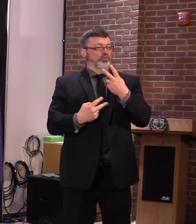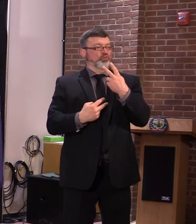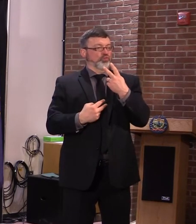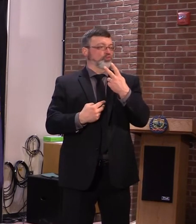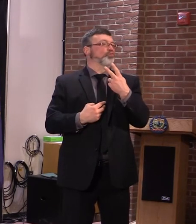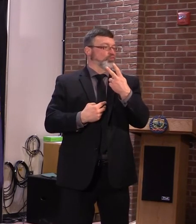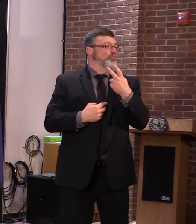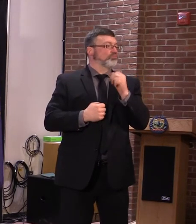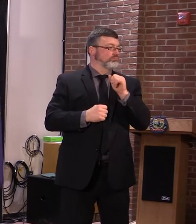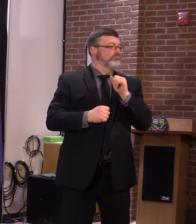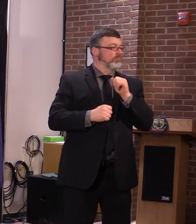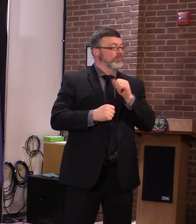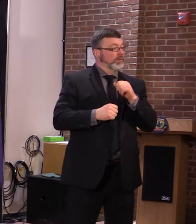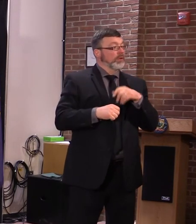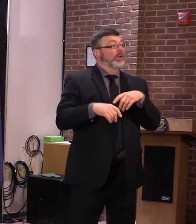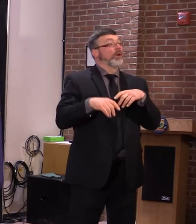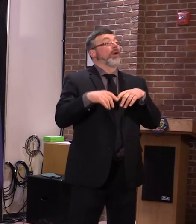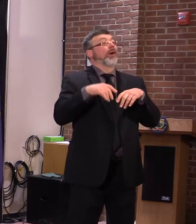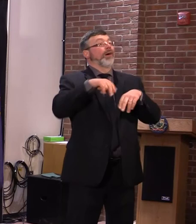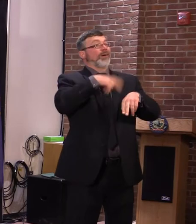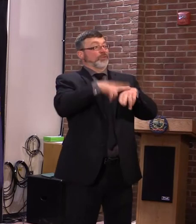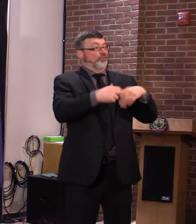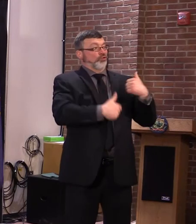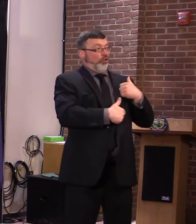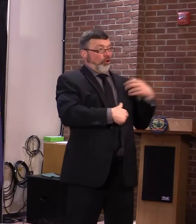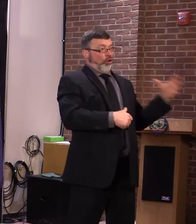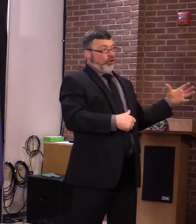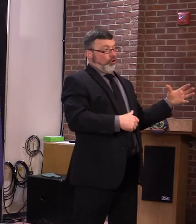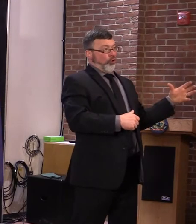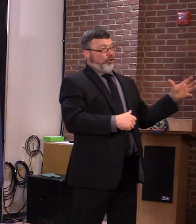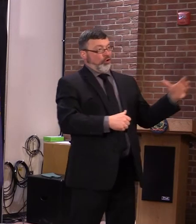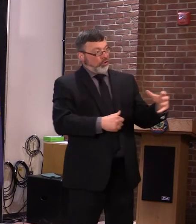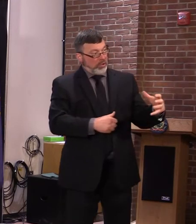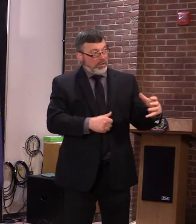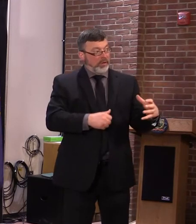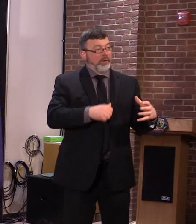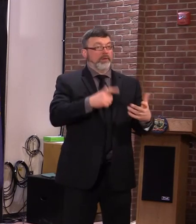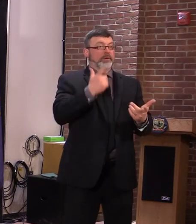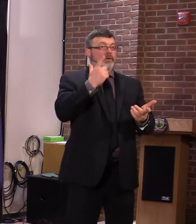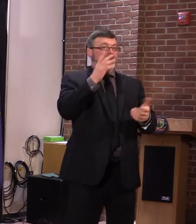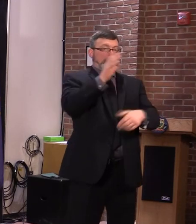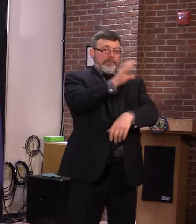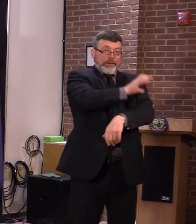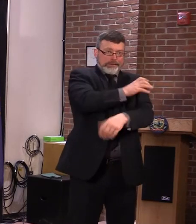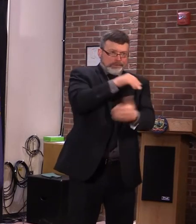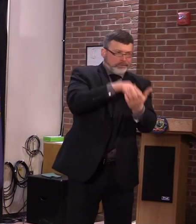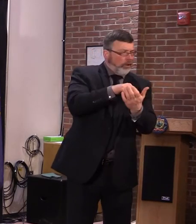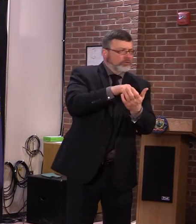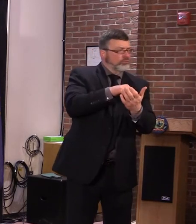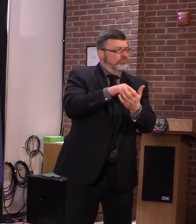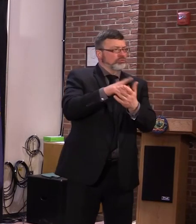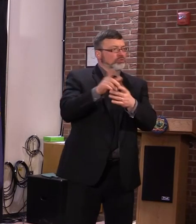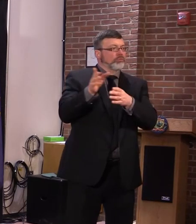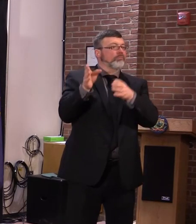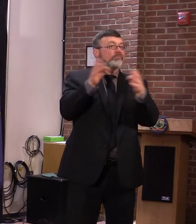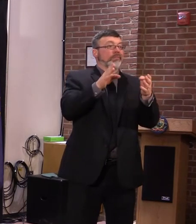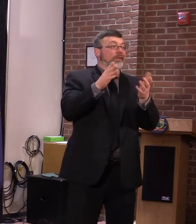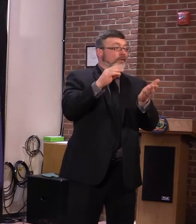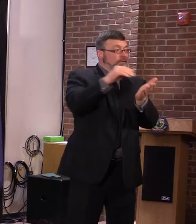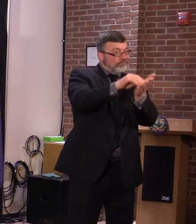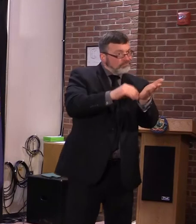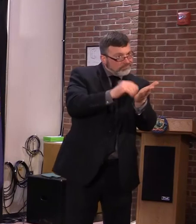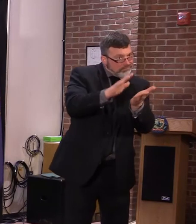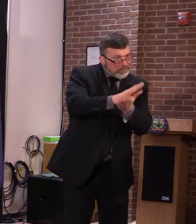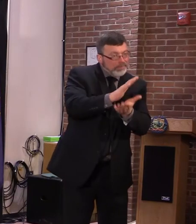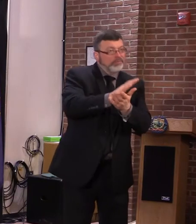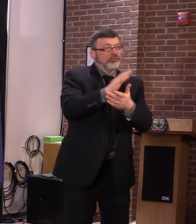National Guard, recognizing that it's not just clinical staff, but it's staff that are working in